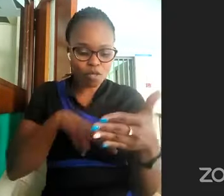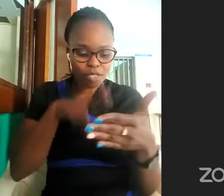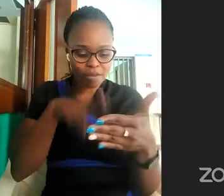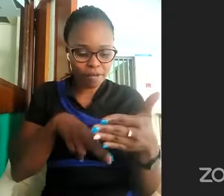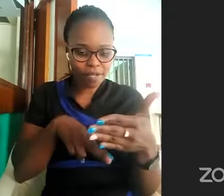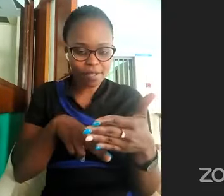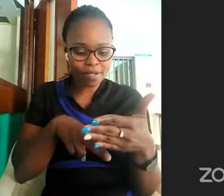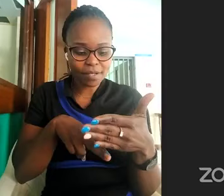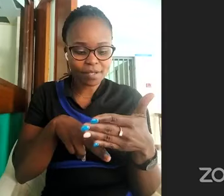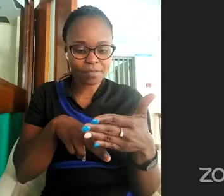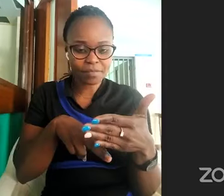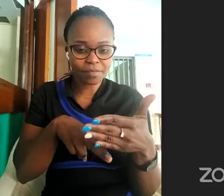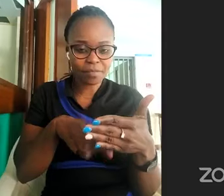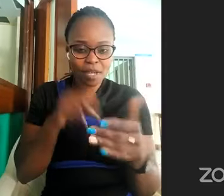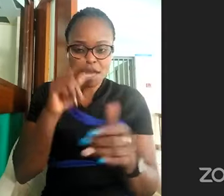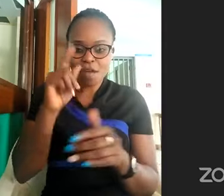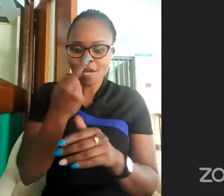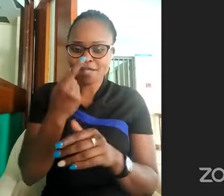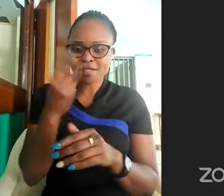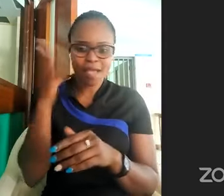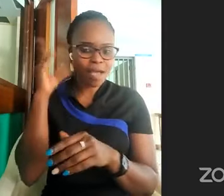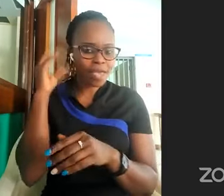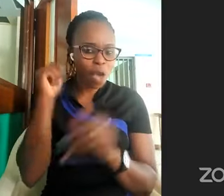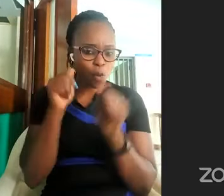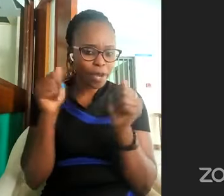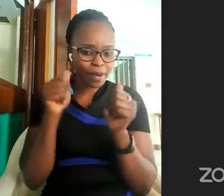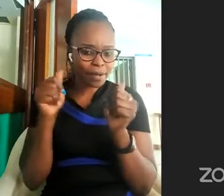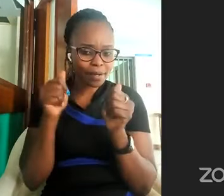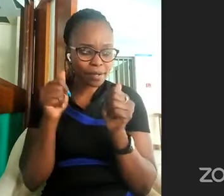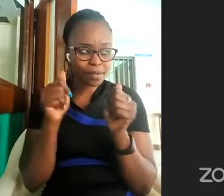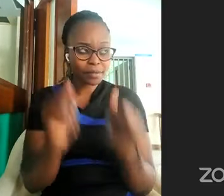First of all, you can hear me clearly, all of us? Yes.